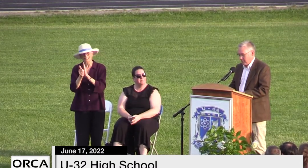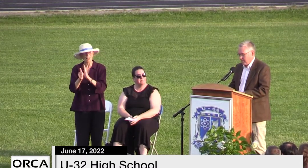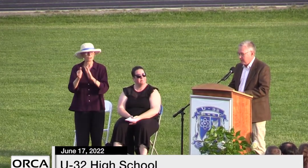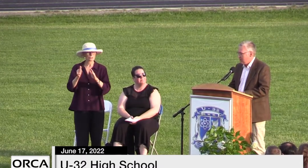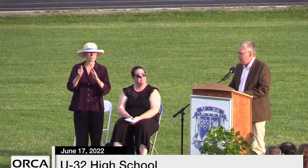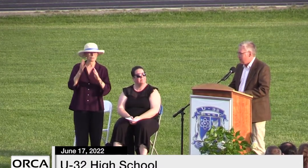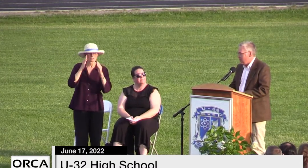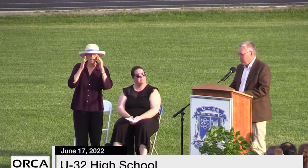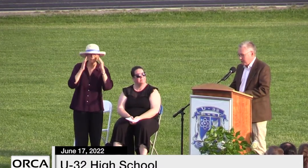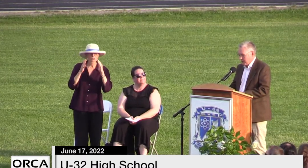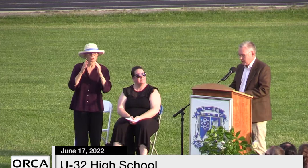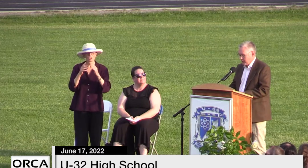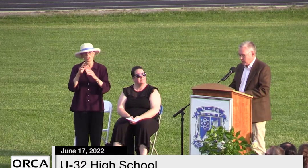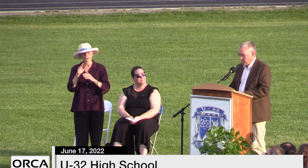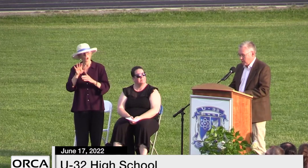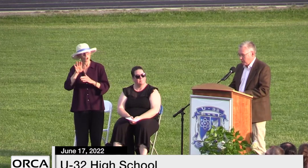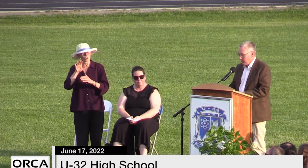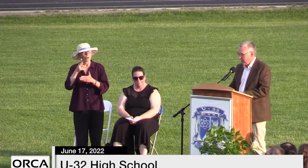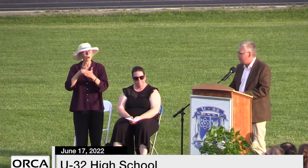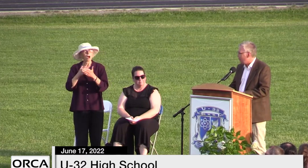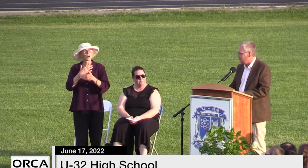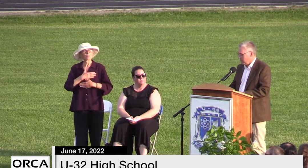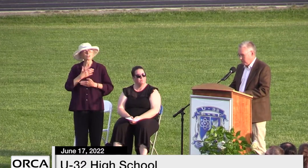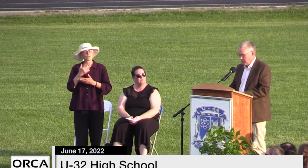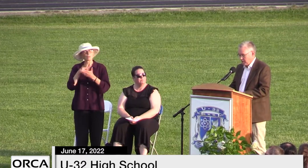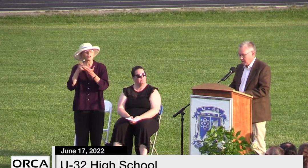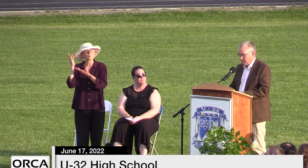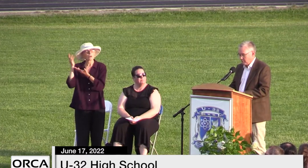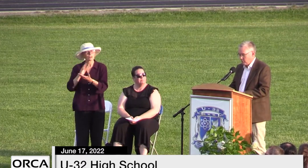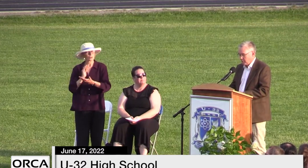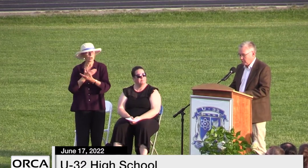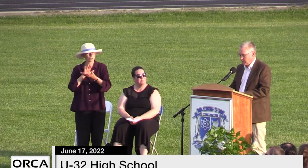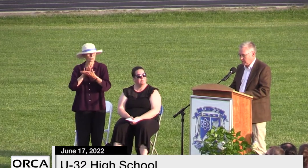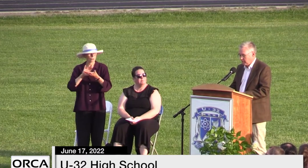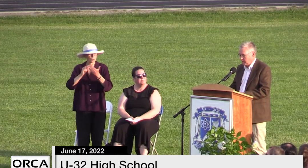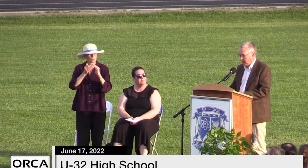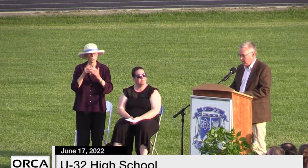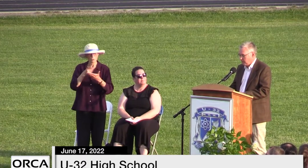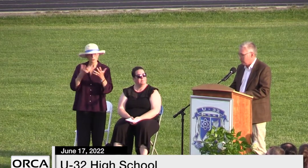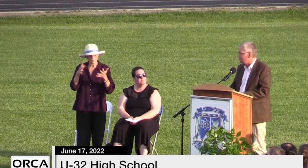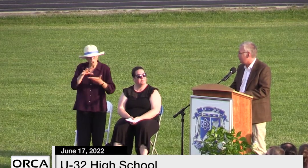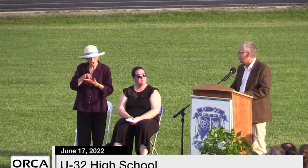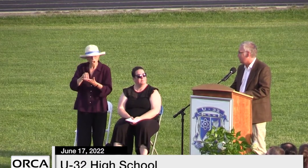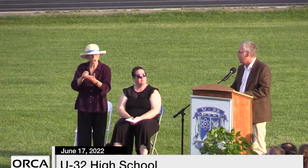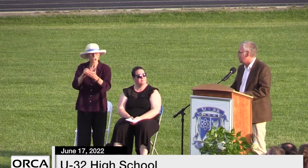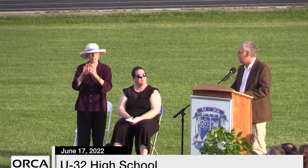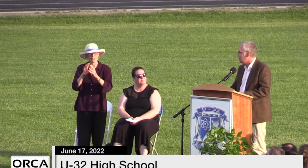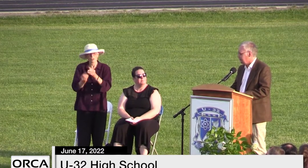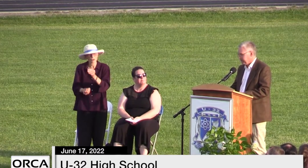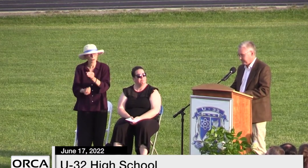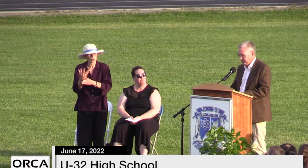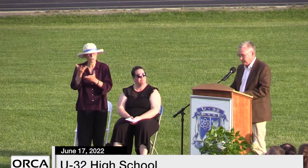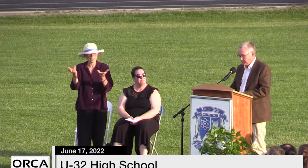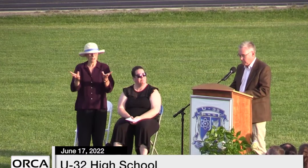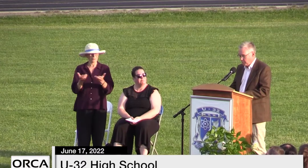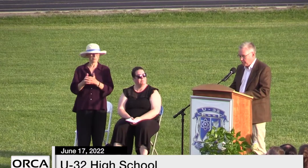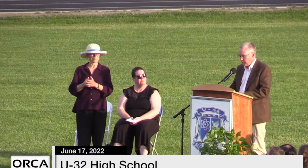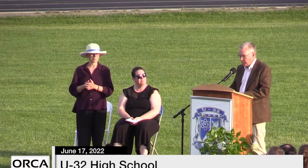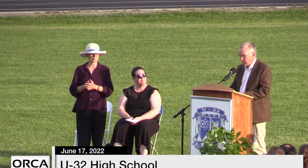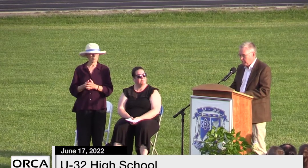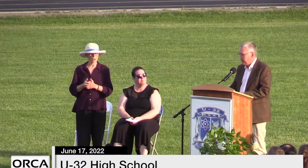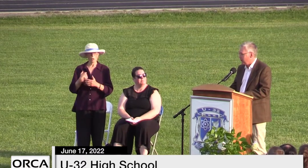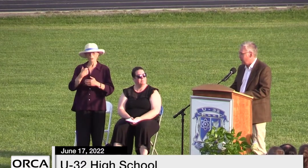abilities, our appreciation for what you brought to our school community and what you learned and how you grew during your time here.